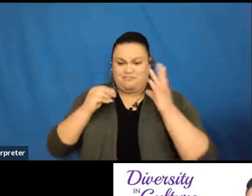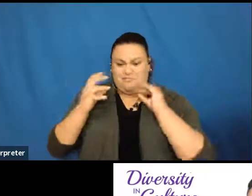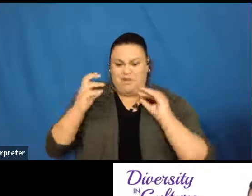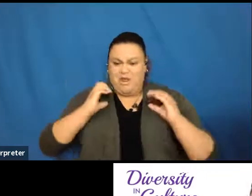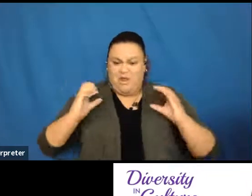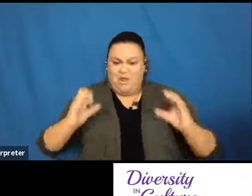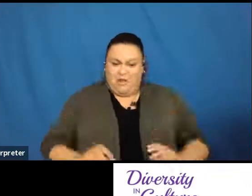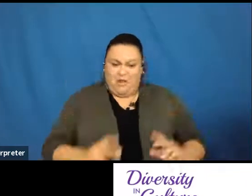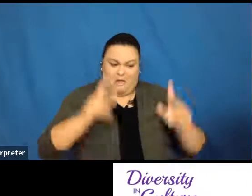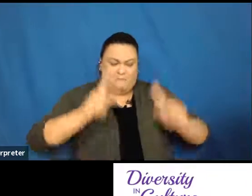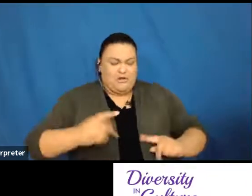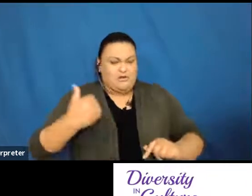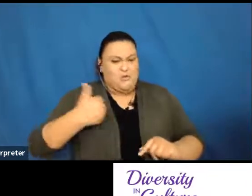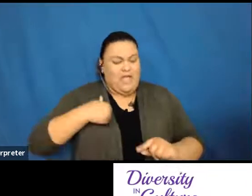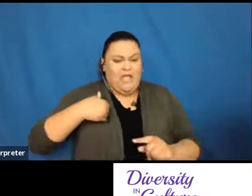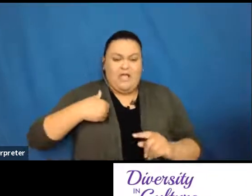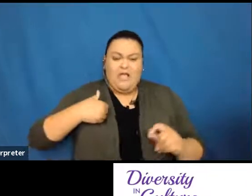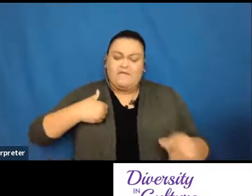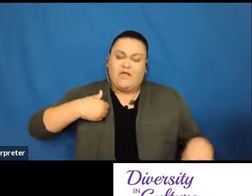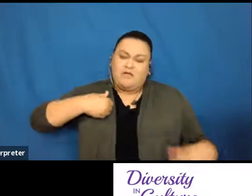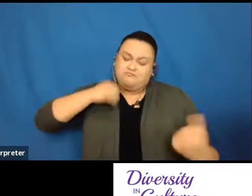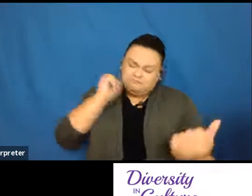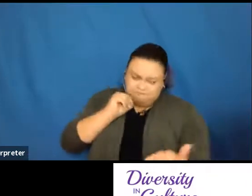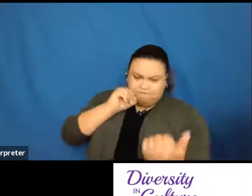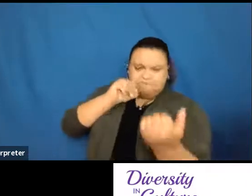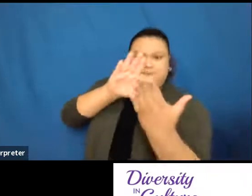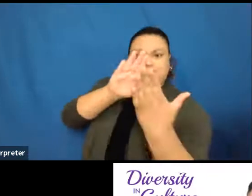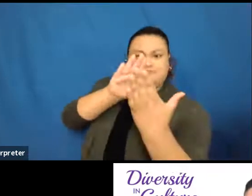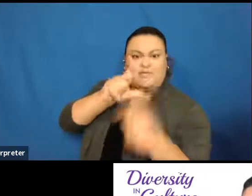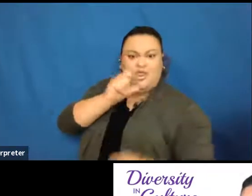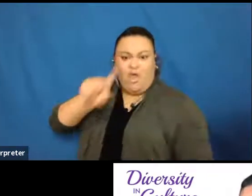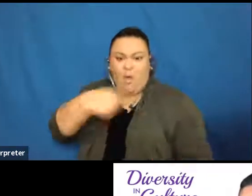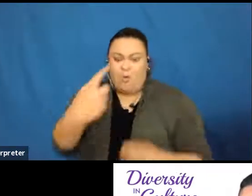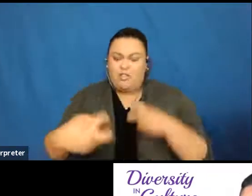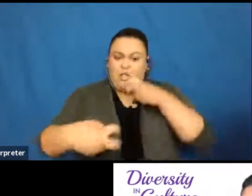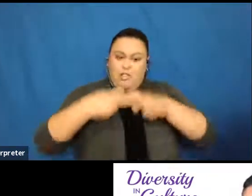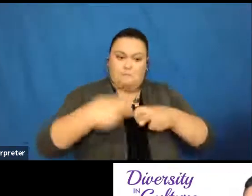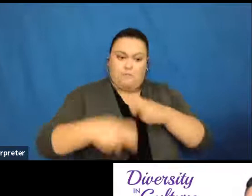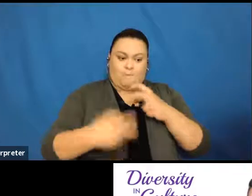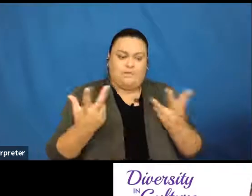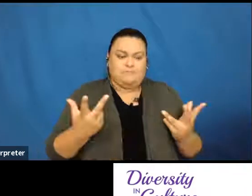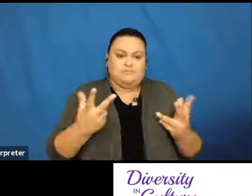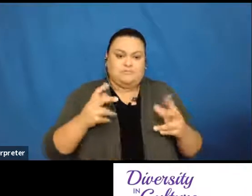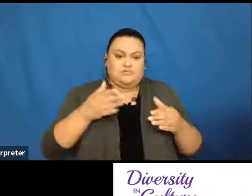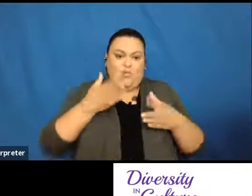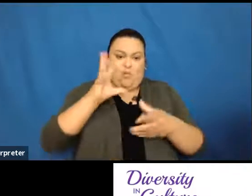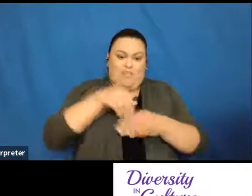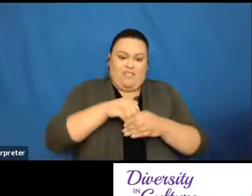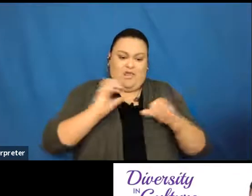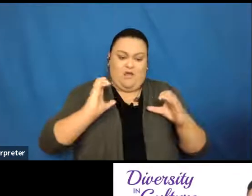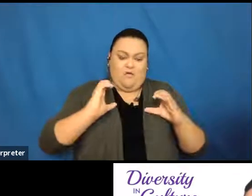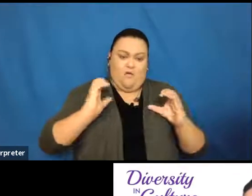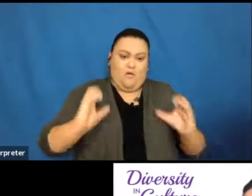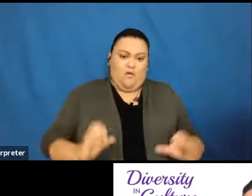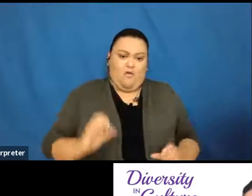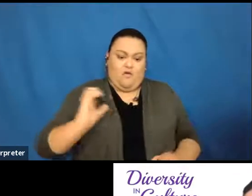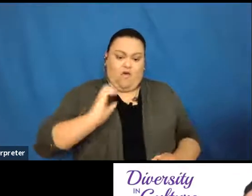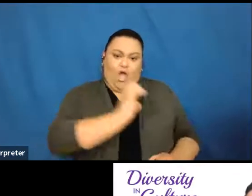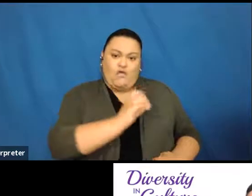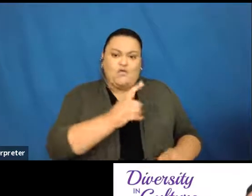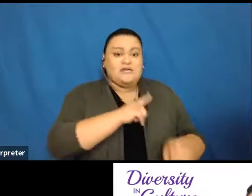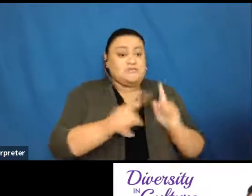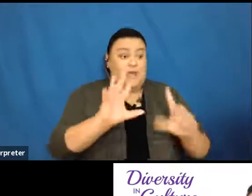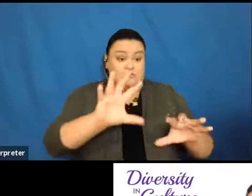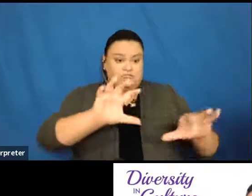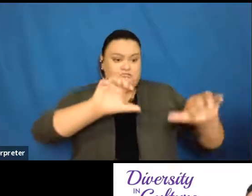audacity to take on not only the issues as a congressperson, a congresswoman, but to take on her colleagues. You